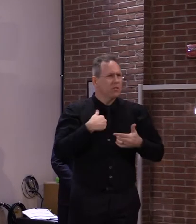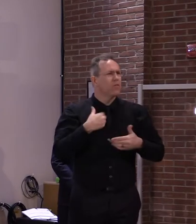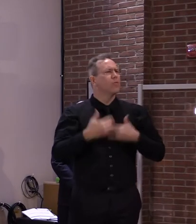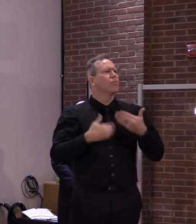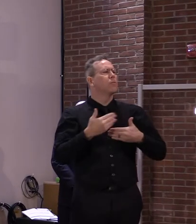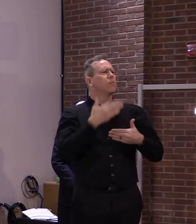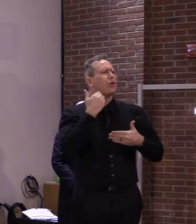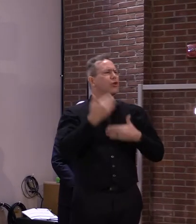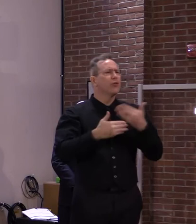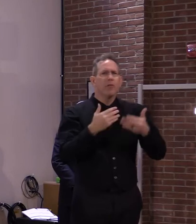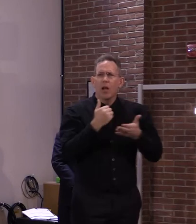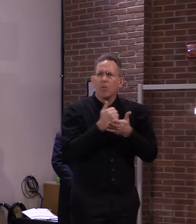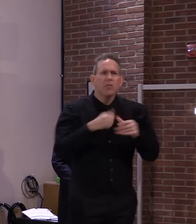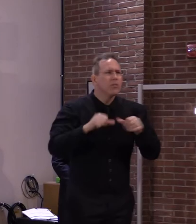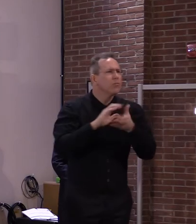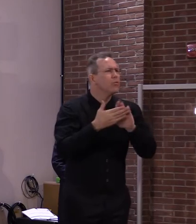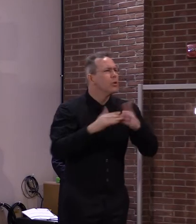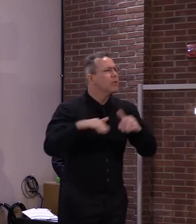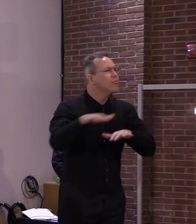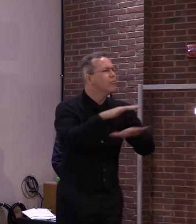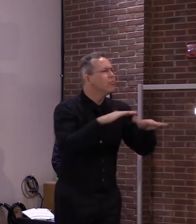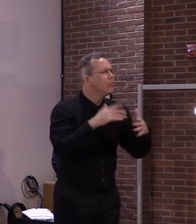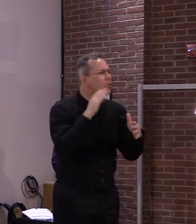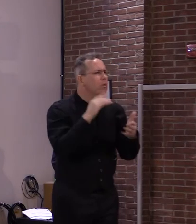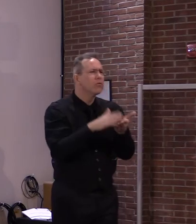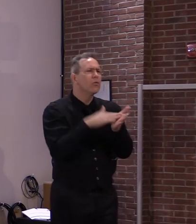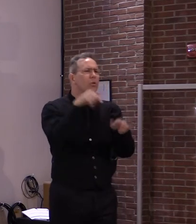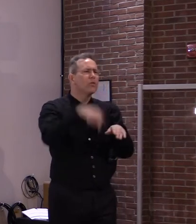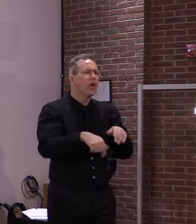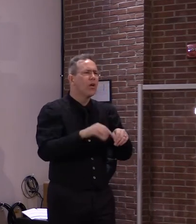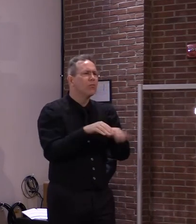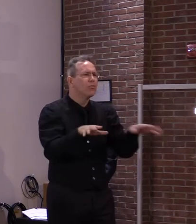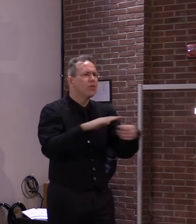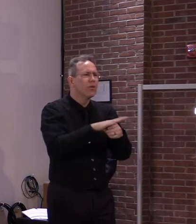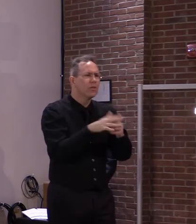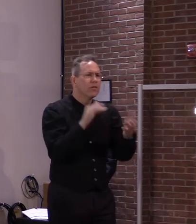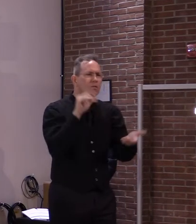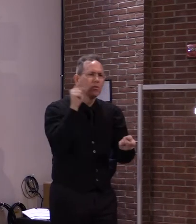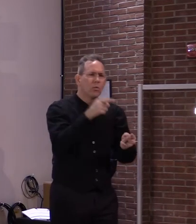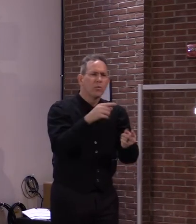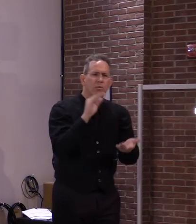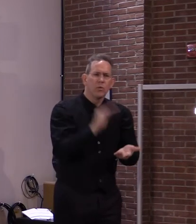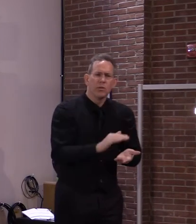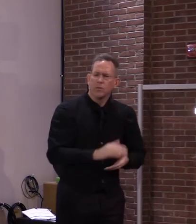the impact of the virus real time thank you